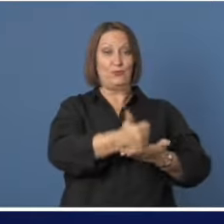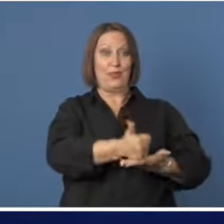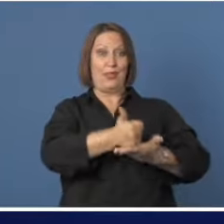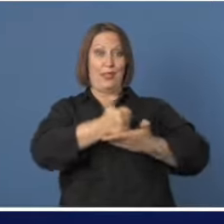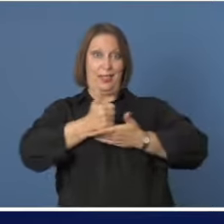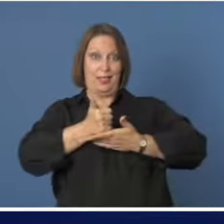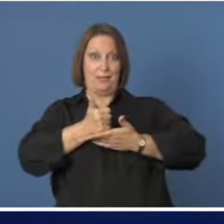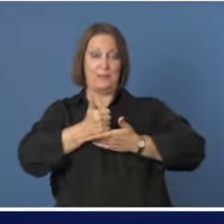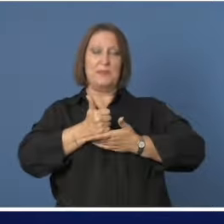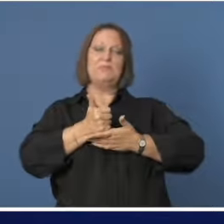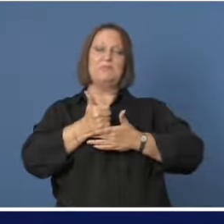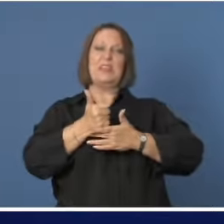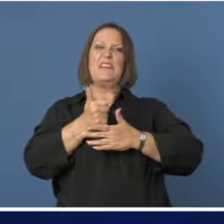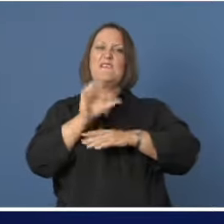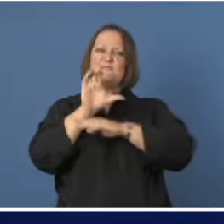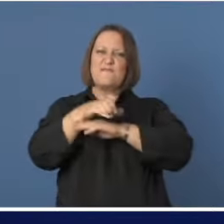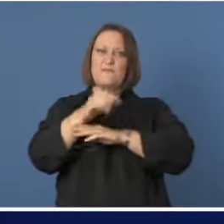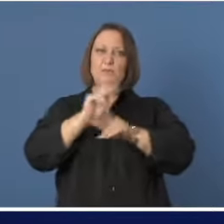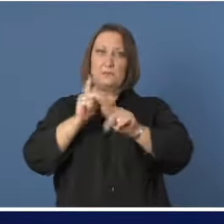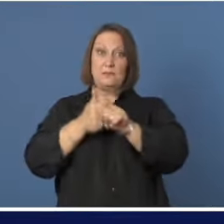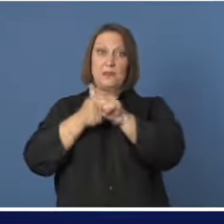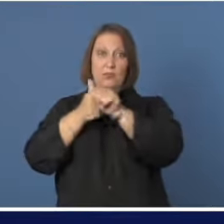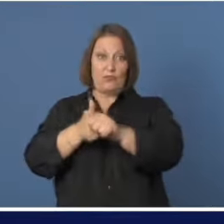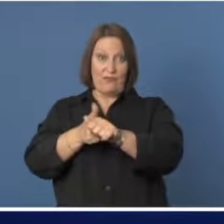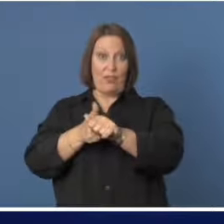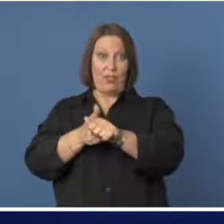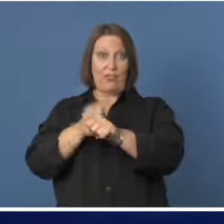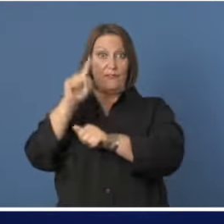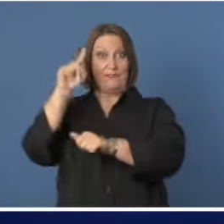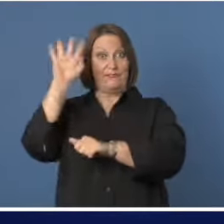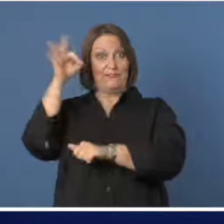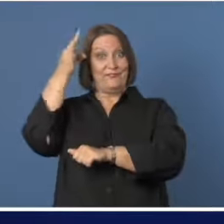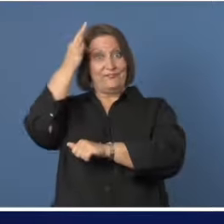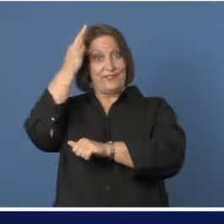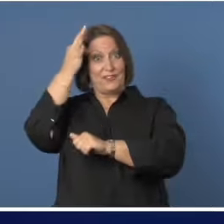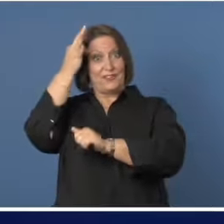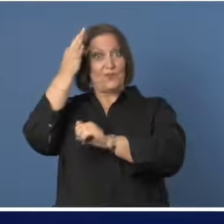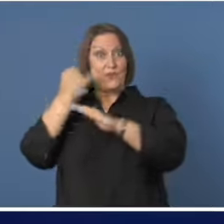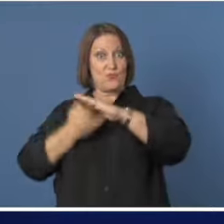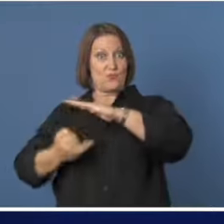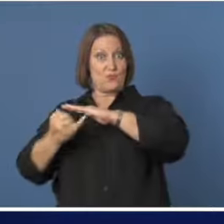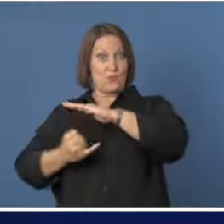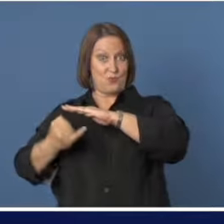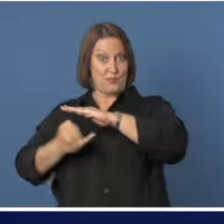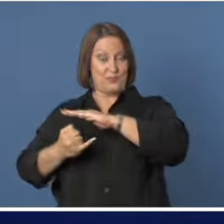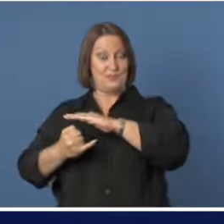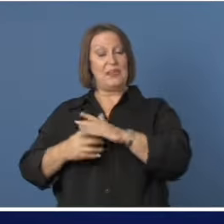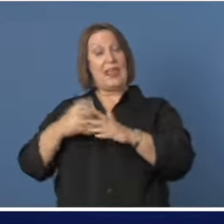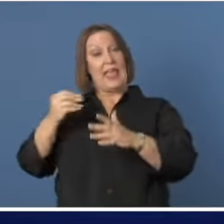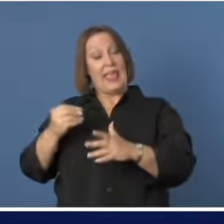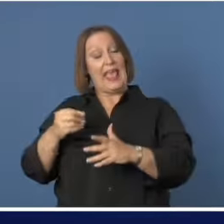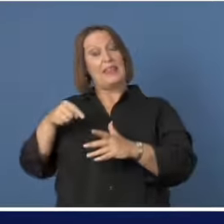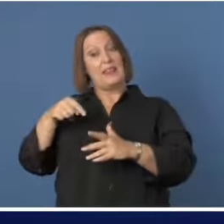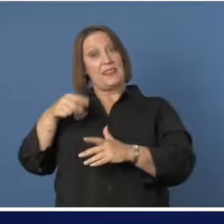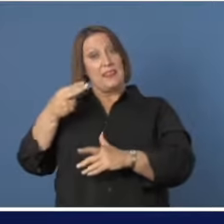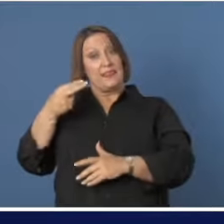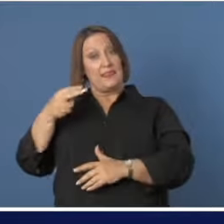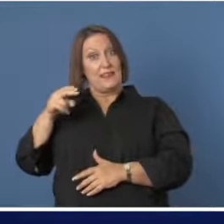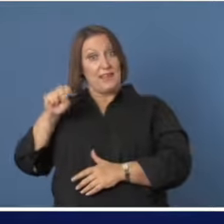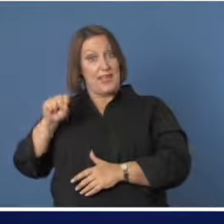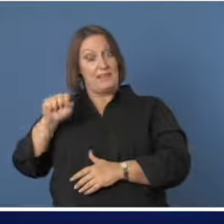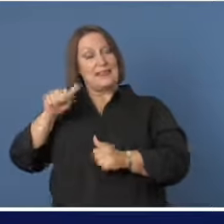the enforcement of federal quarantine regulations and may assist states and